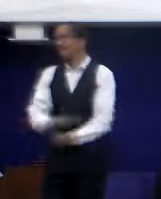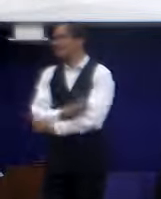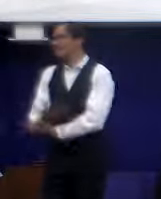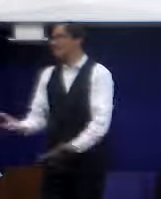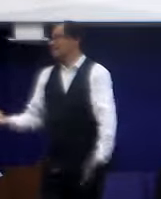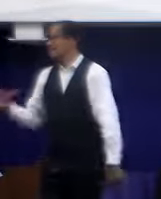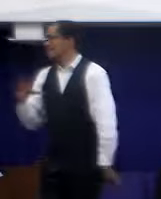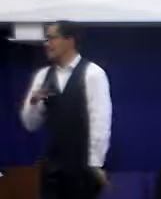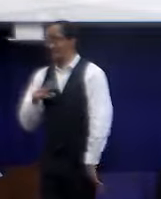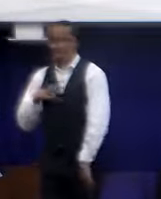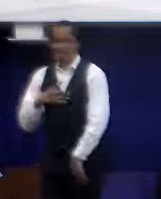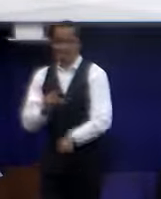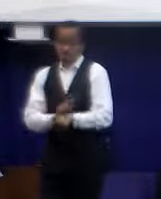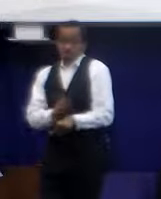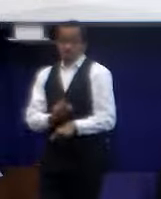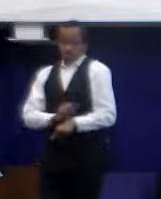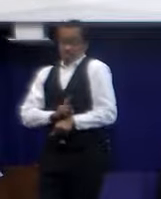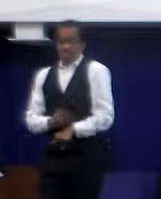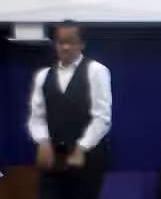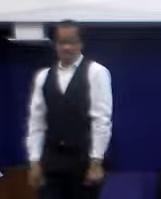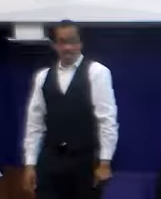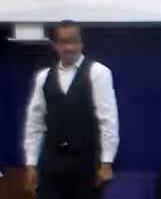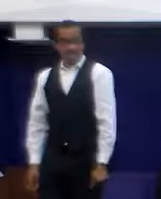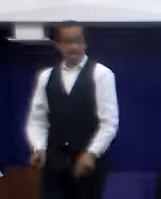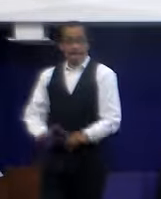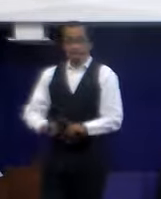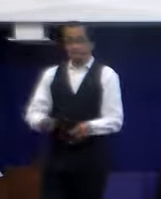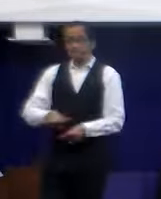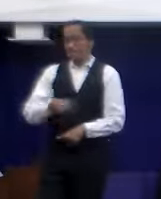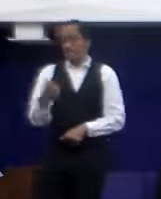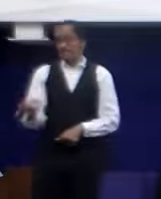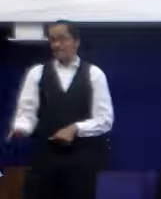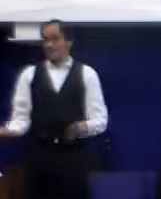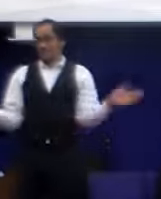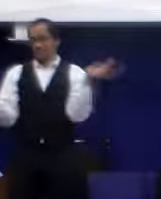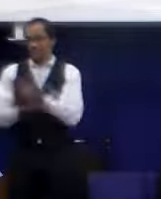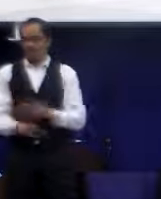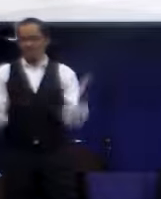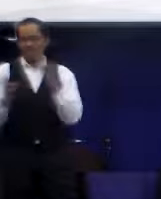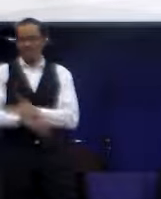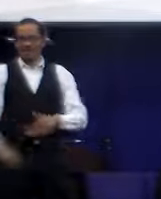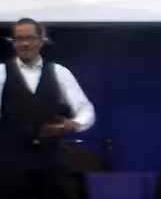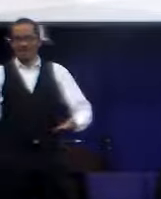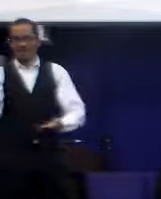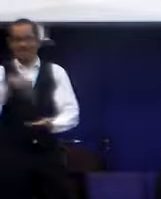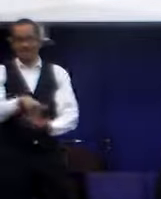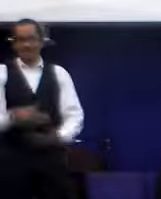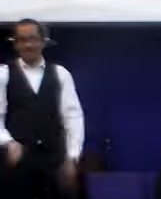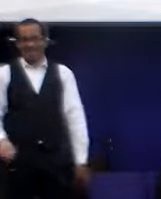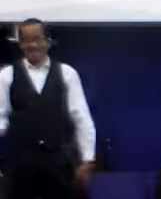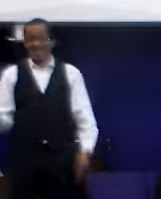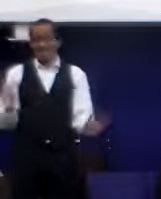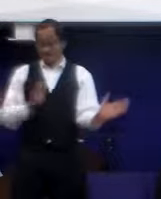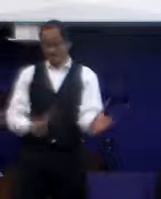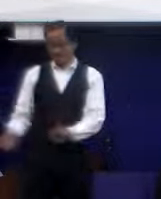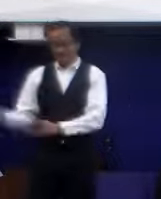minute. For a minute, wow. But another raging storm gonna come. Hallelujah. So you prepare yourself for it.